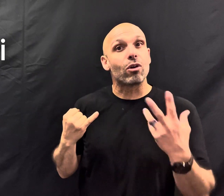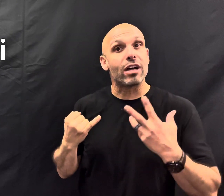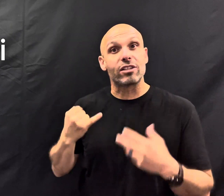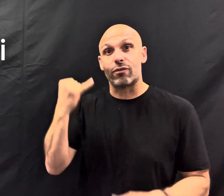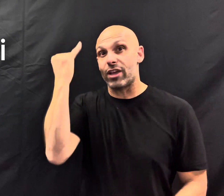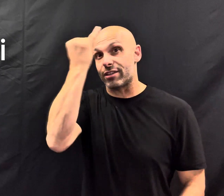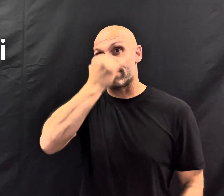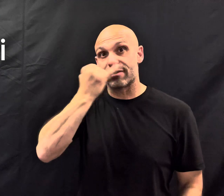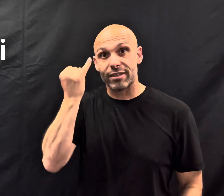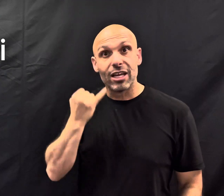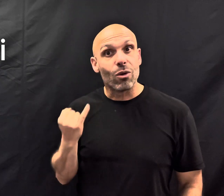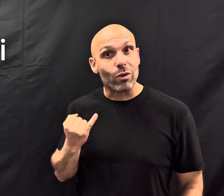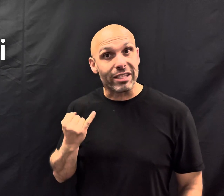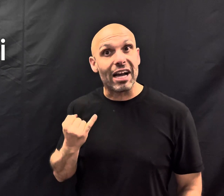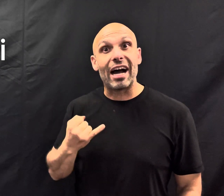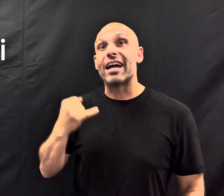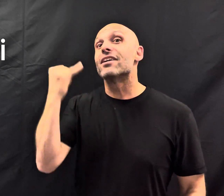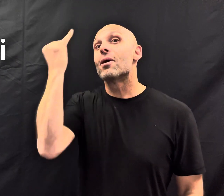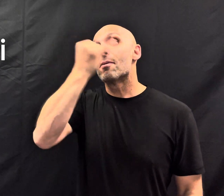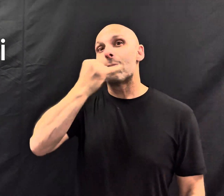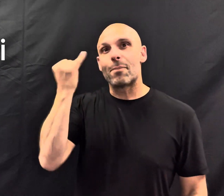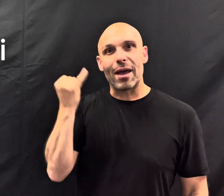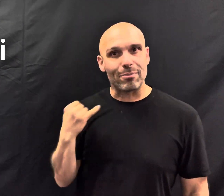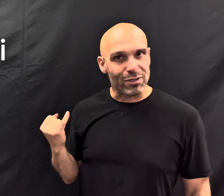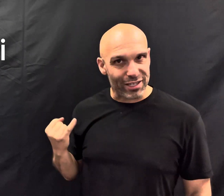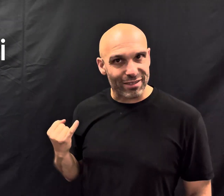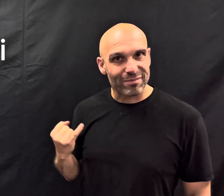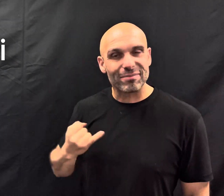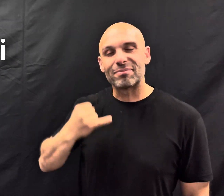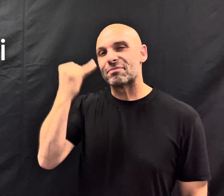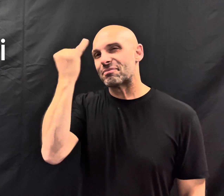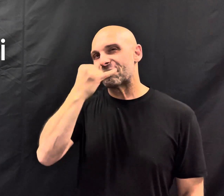across our face with the I, Pepsi.